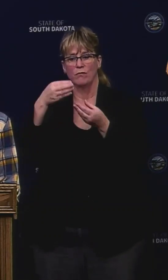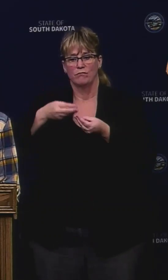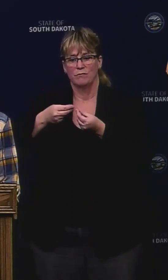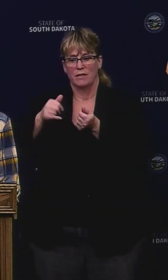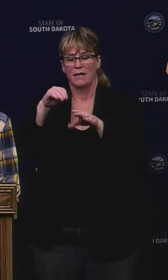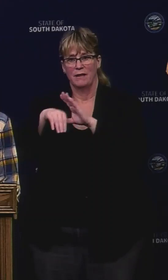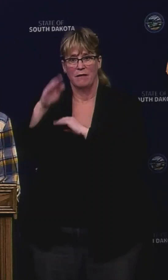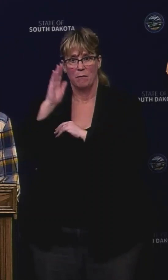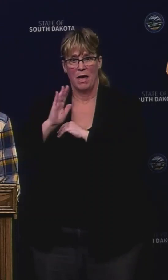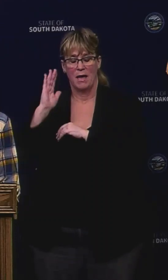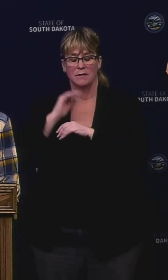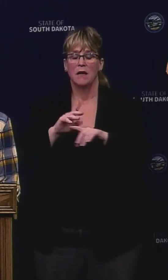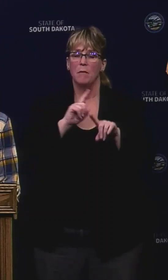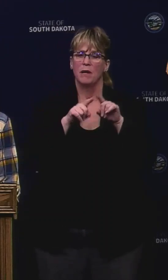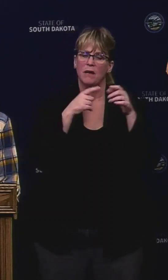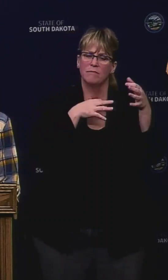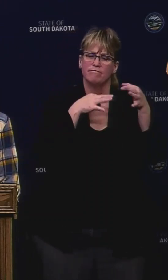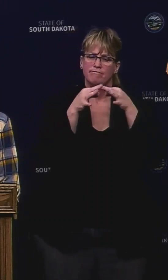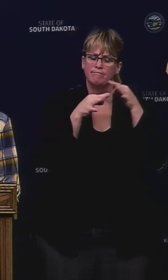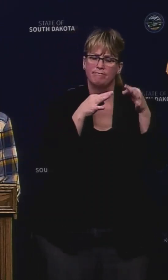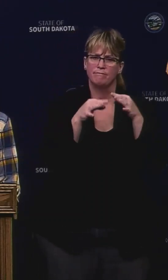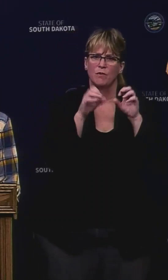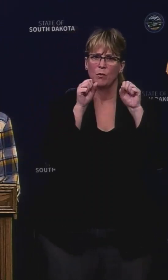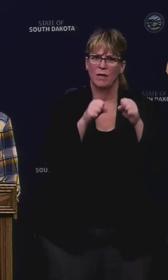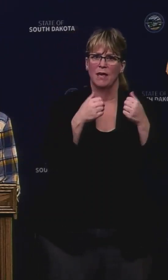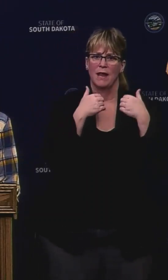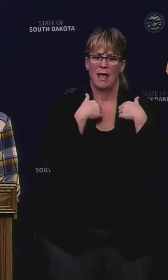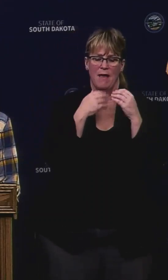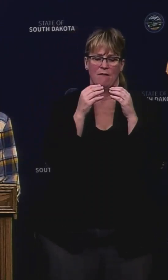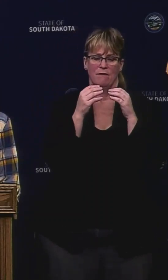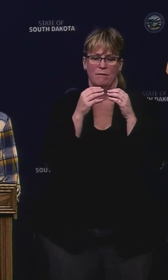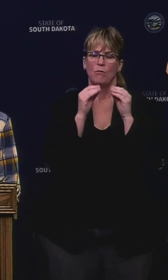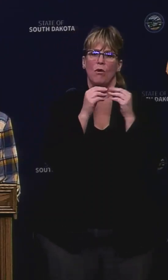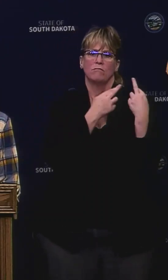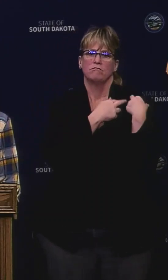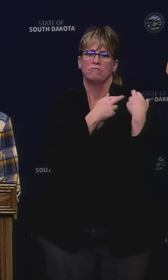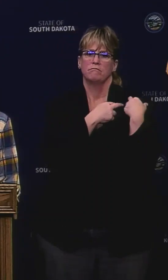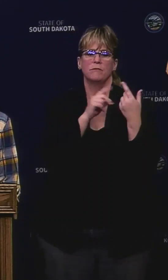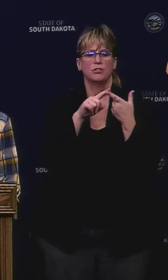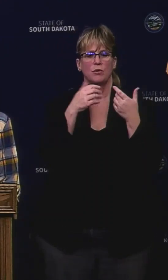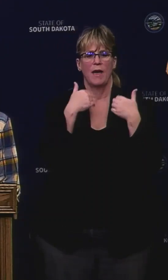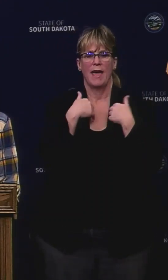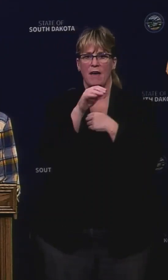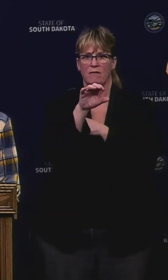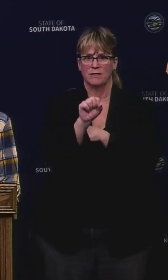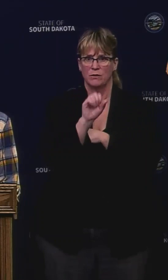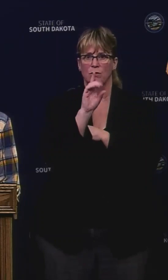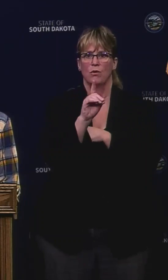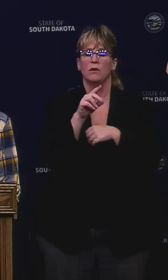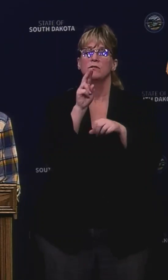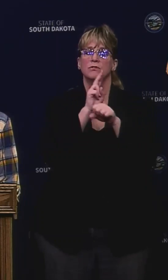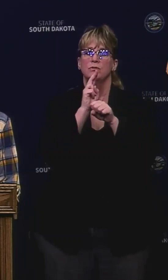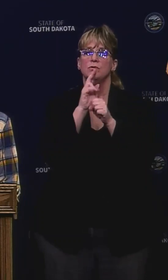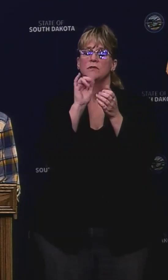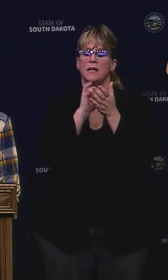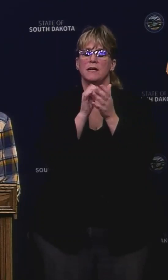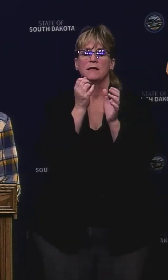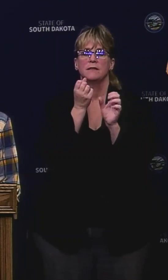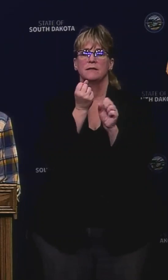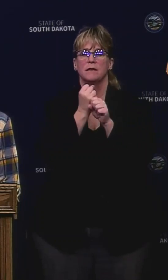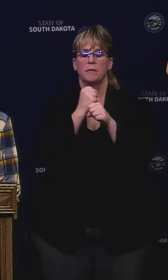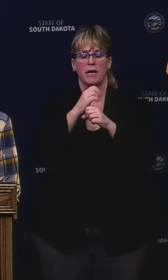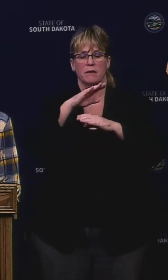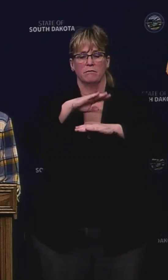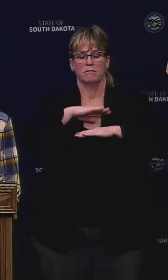I have talked to them about is that there's a way to build accountability into it to allow us to use this to meet